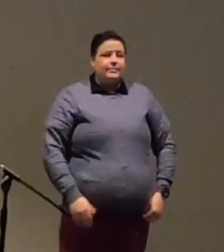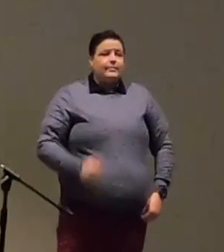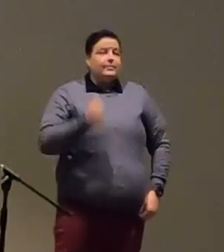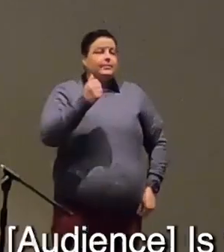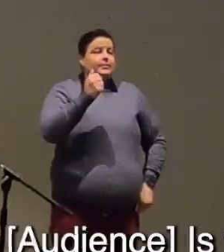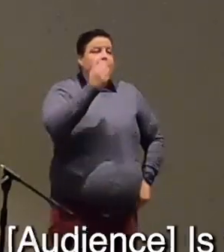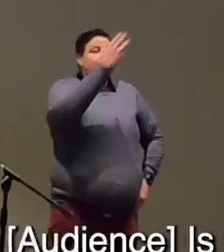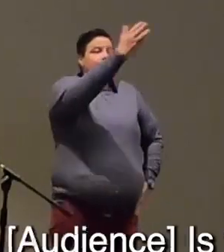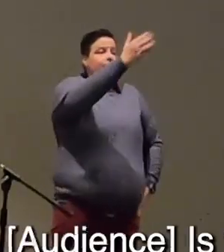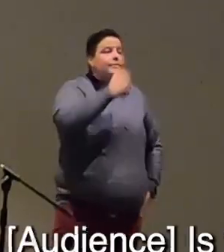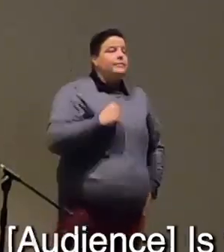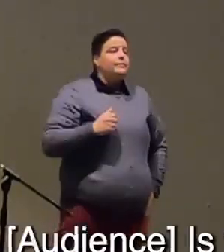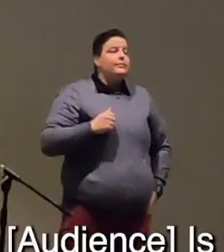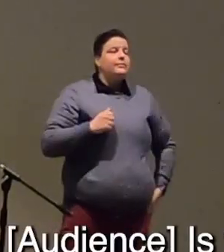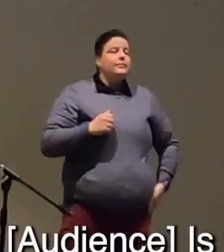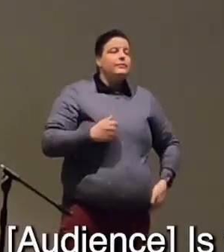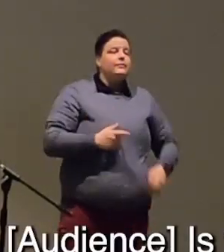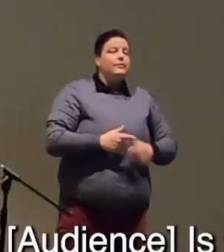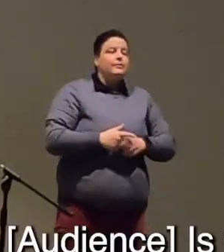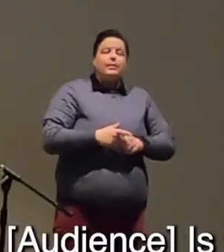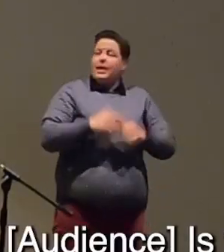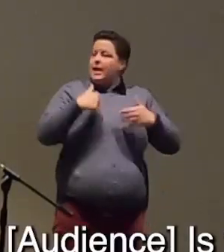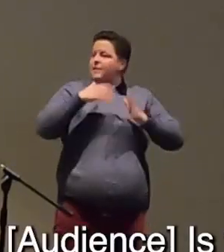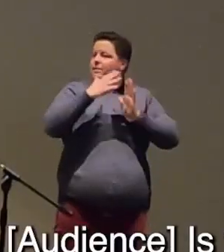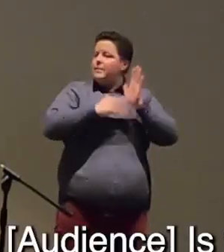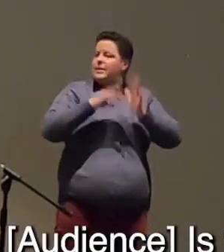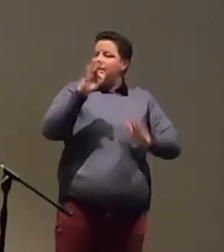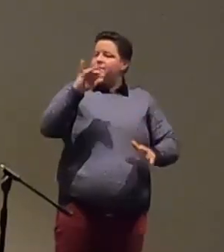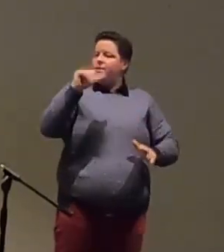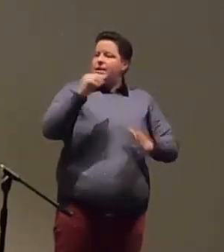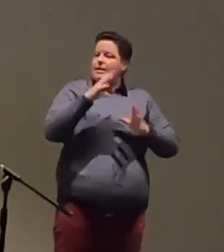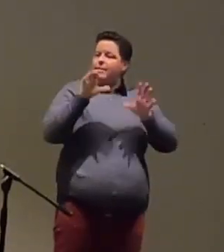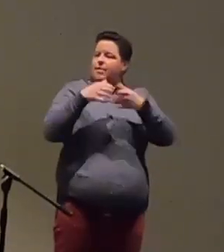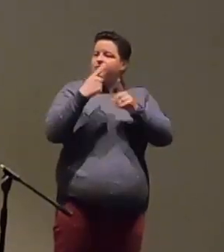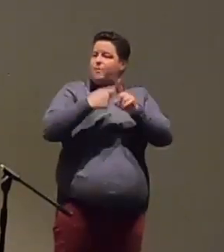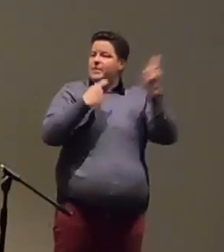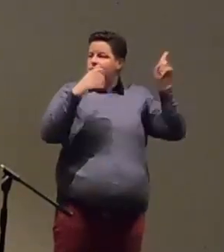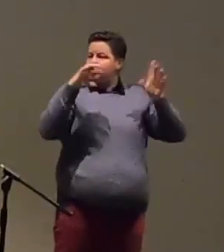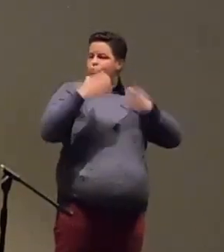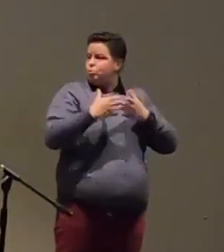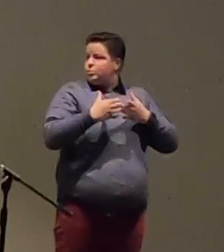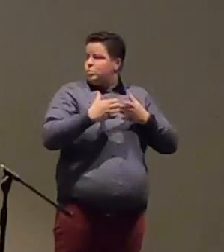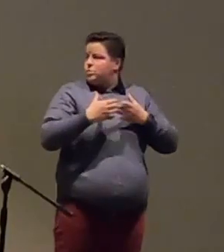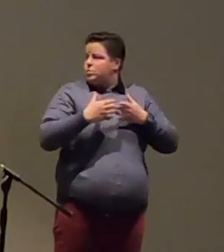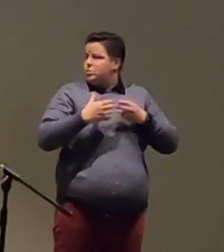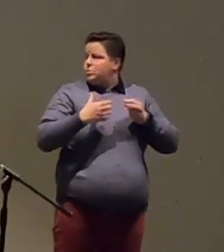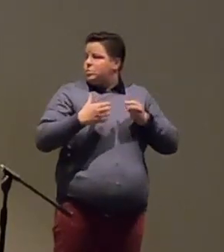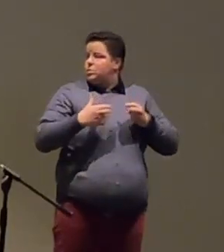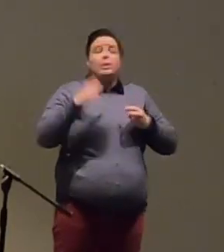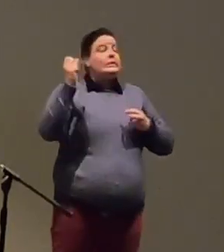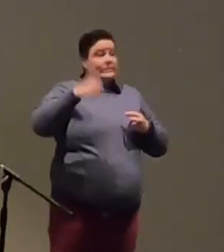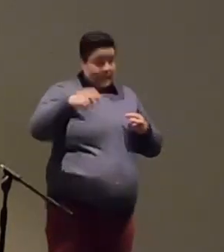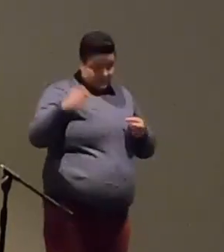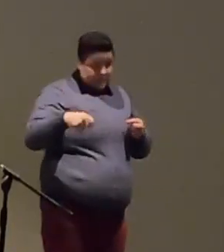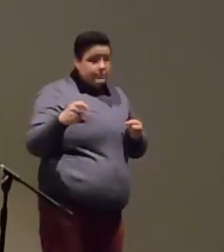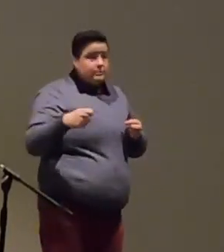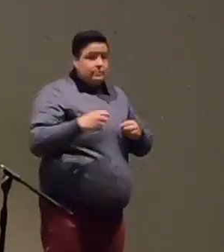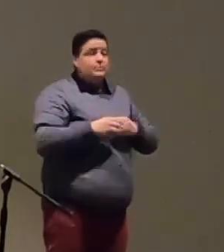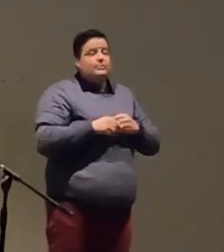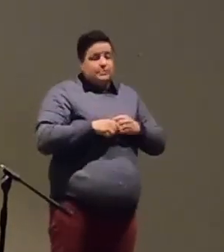Yes. Is there a painting in the FIA collection from this group? So yes,